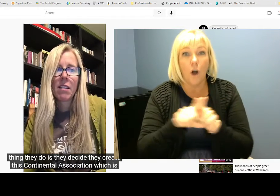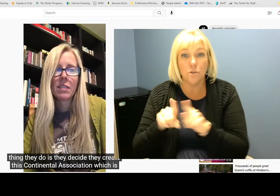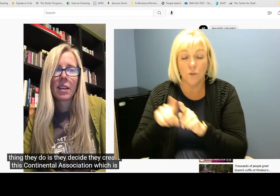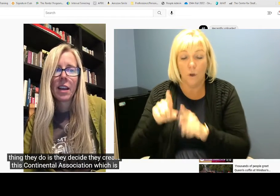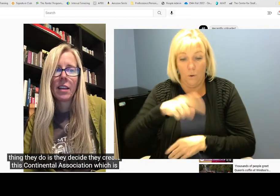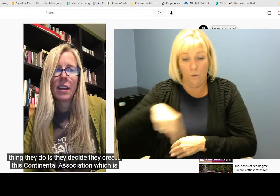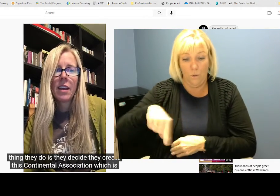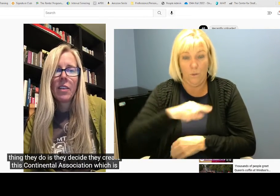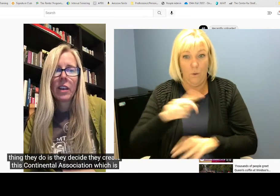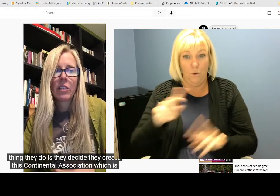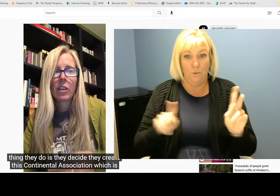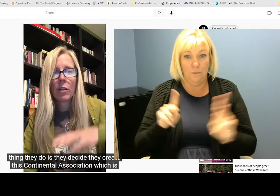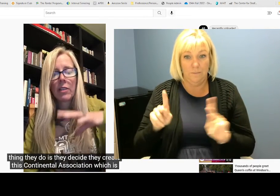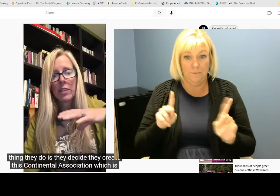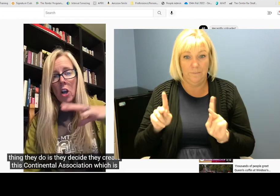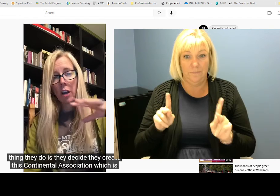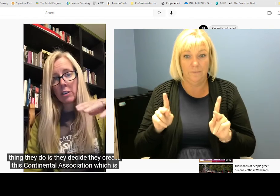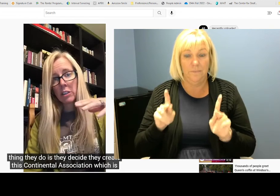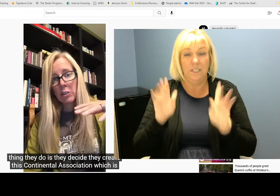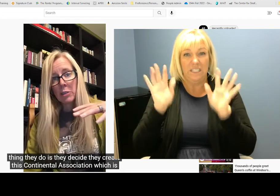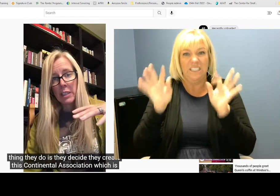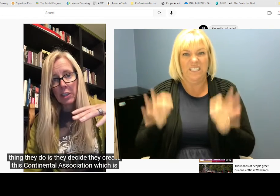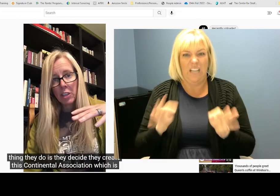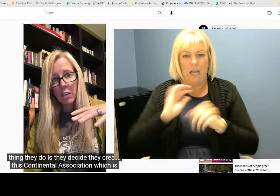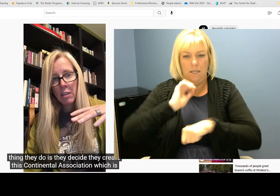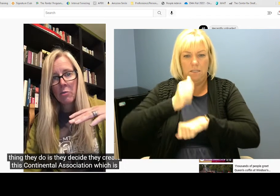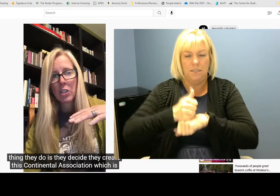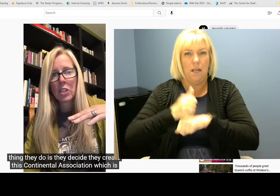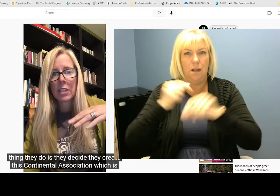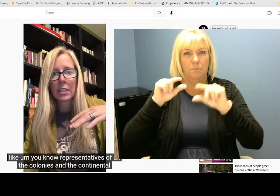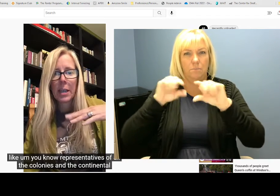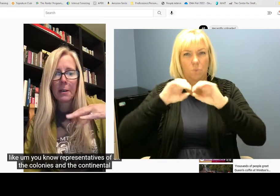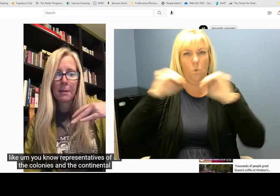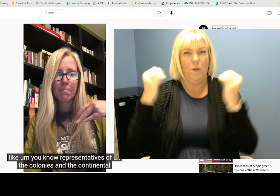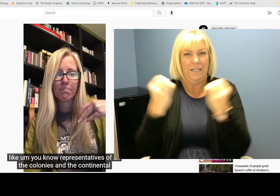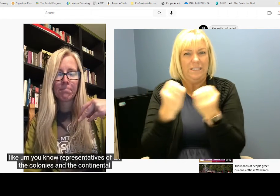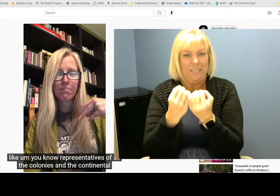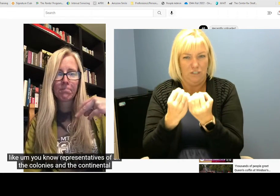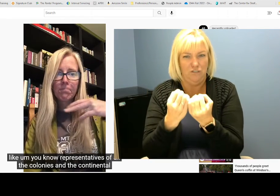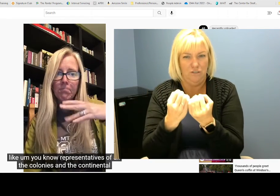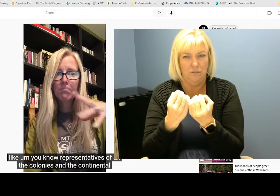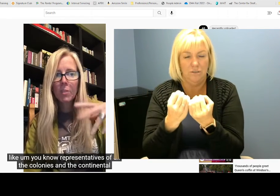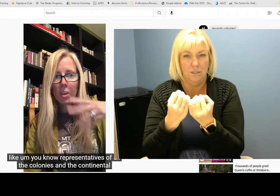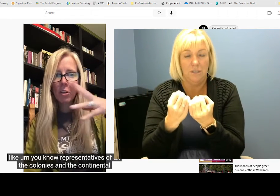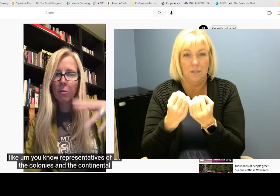they decide they create this Continental Association, which is